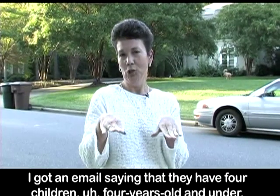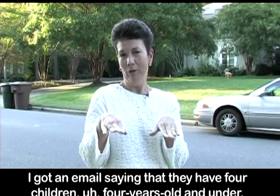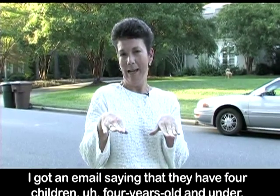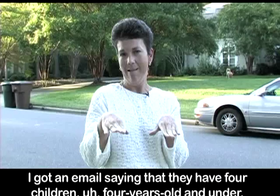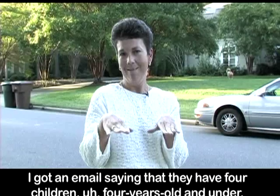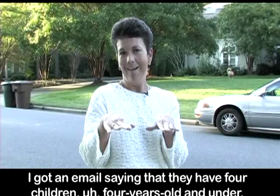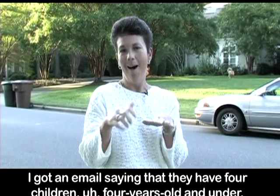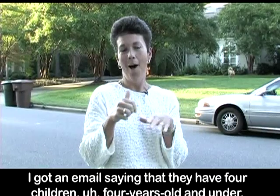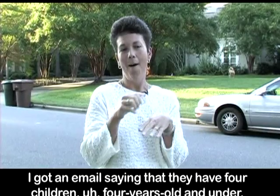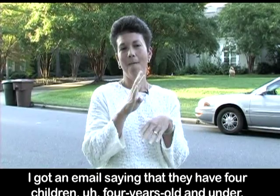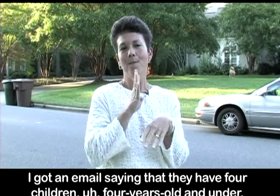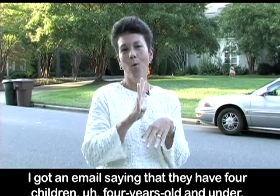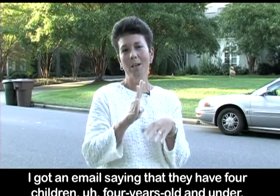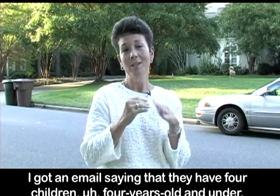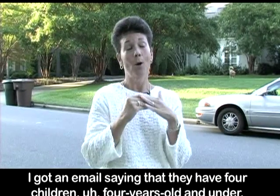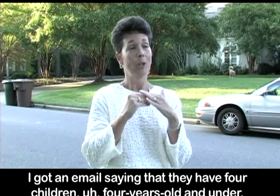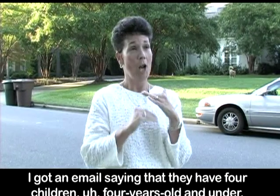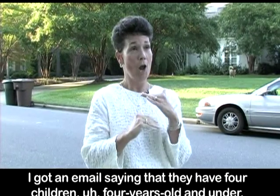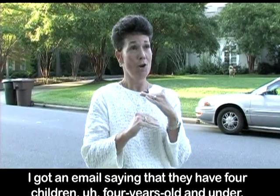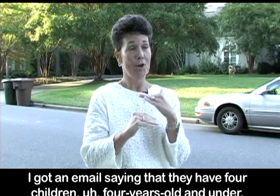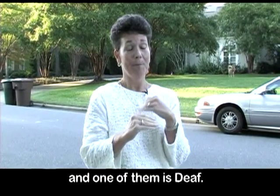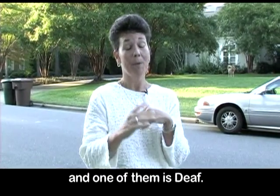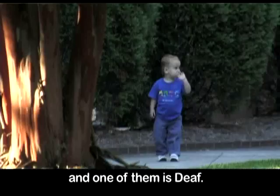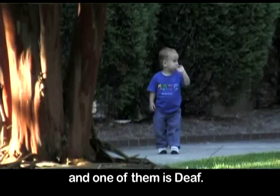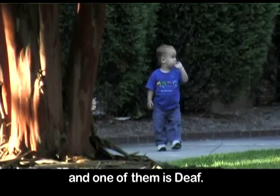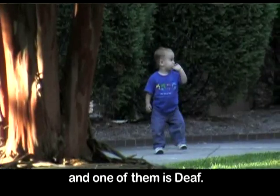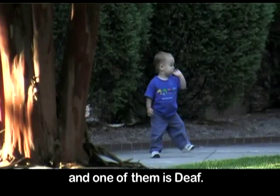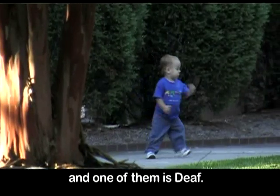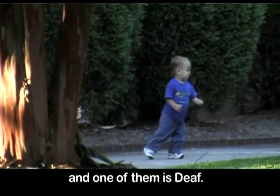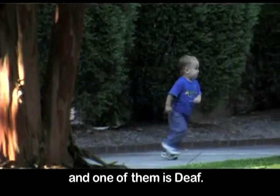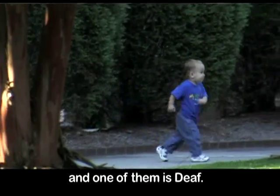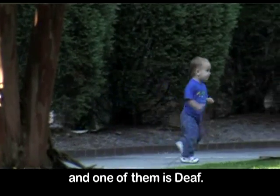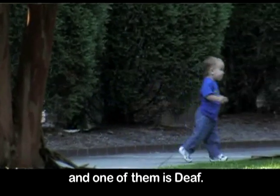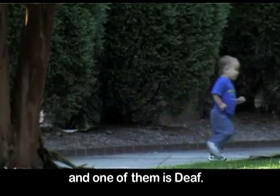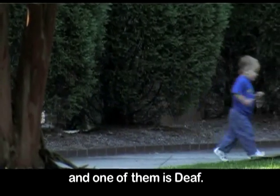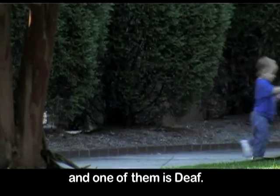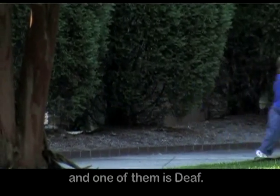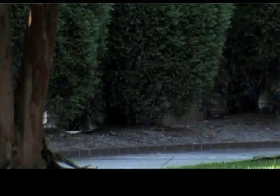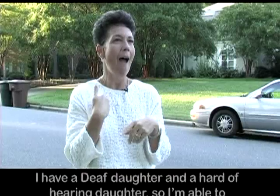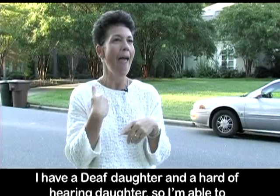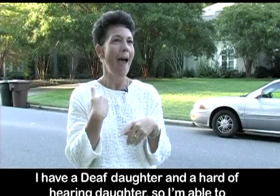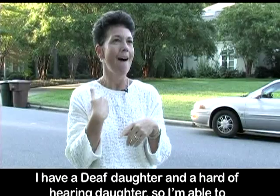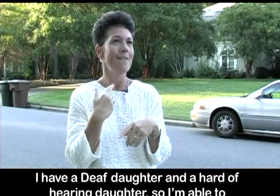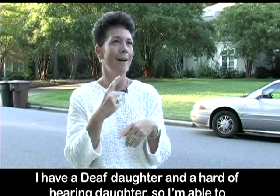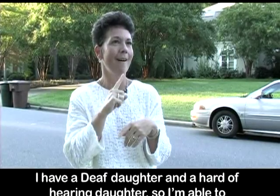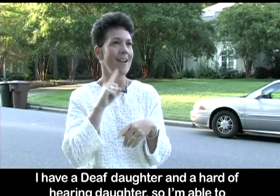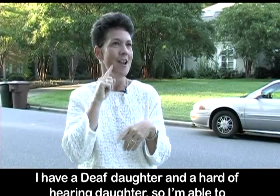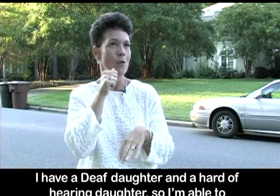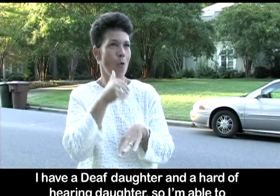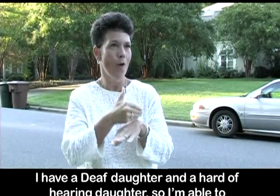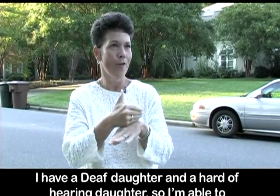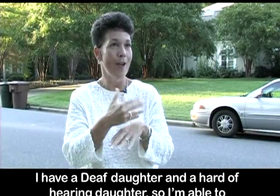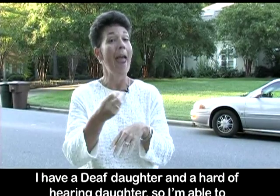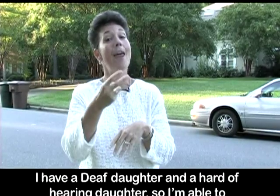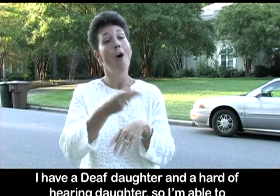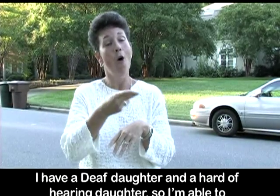children, 4 years old and under, and one of them is deaf. I have a deaf daughter and a hard of